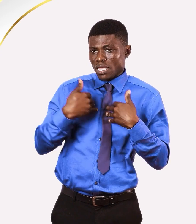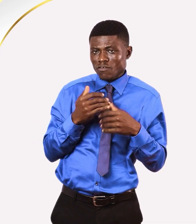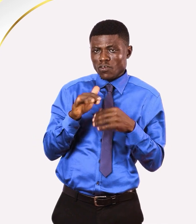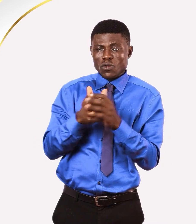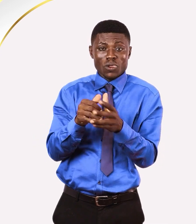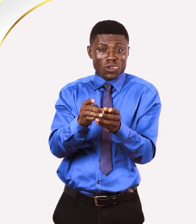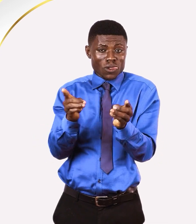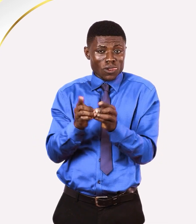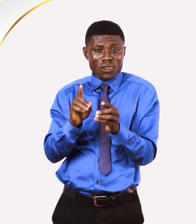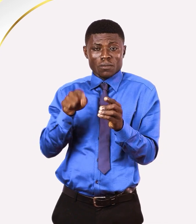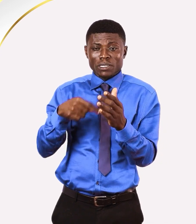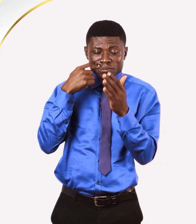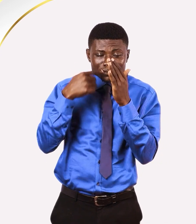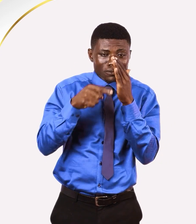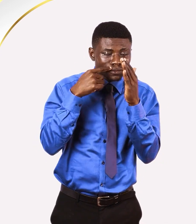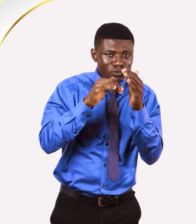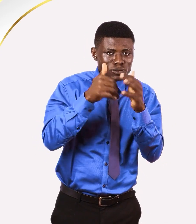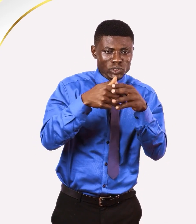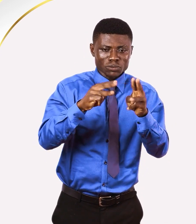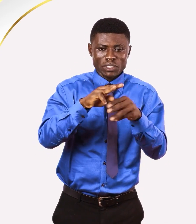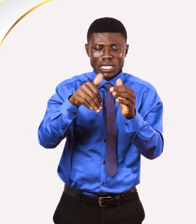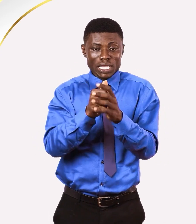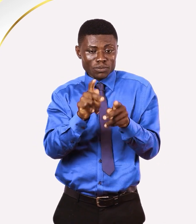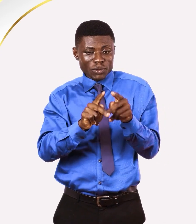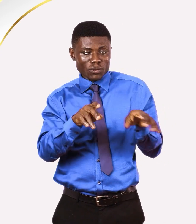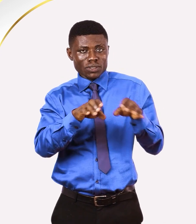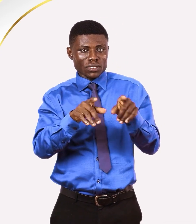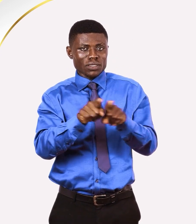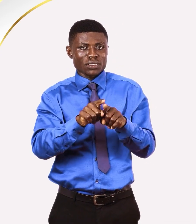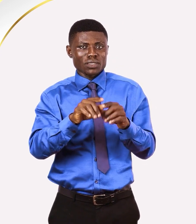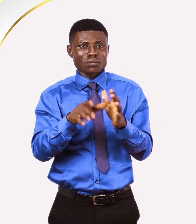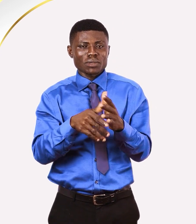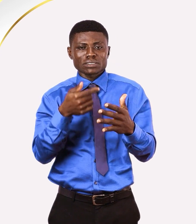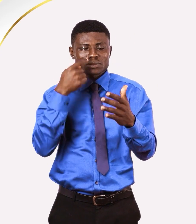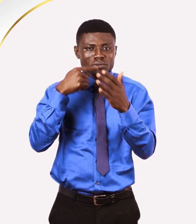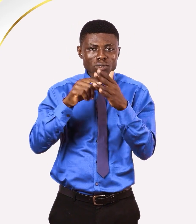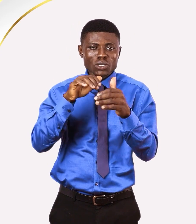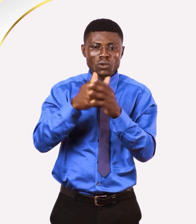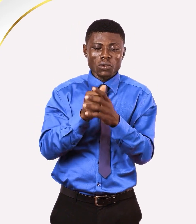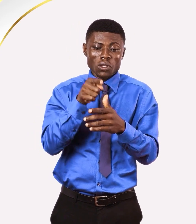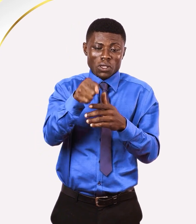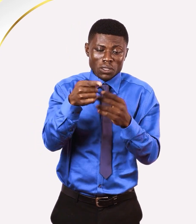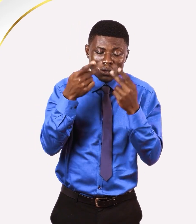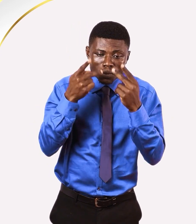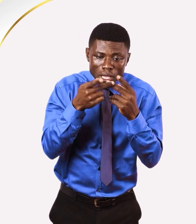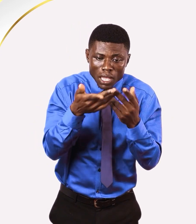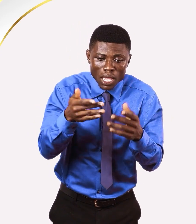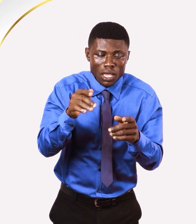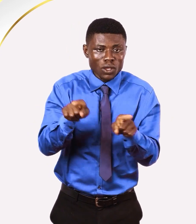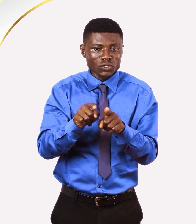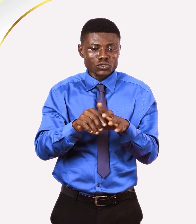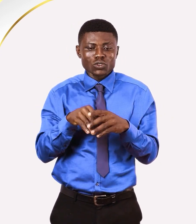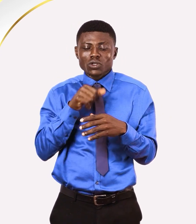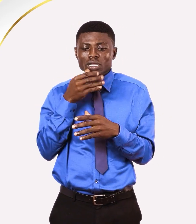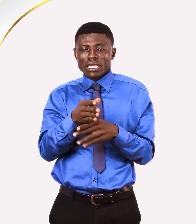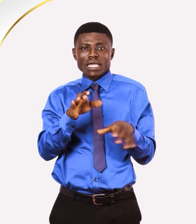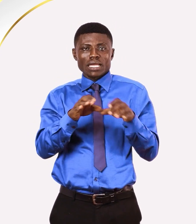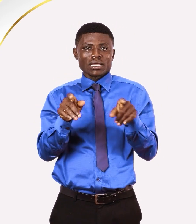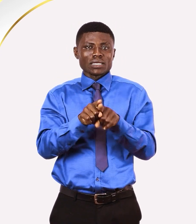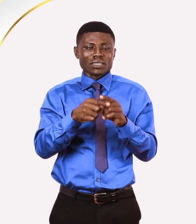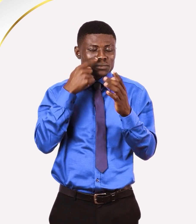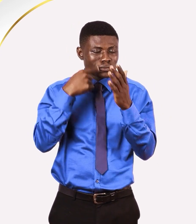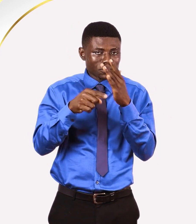The department monitors market operators by conducting on-site and off-site inspections